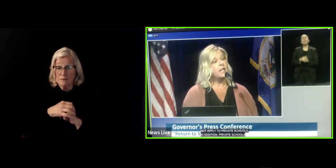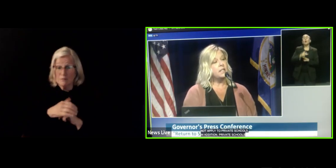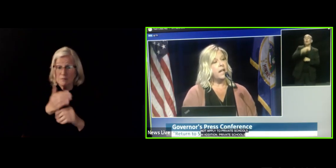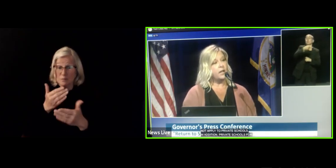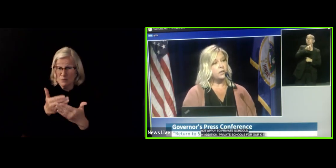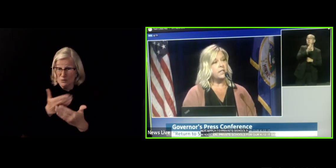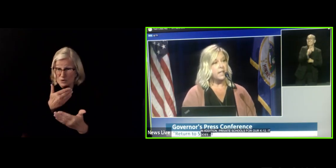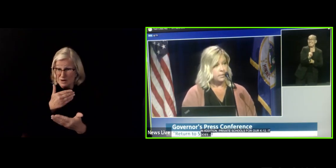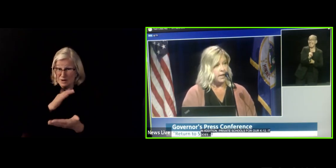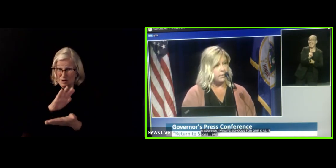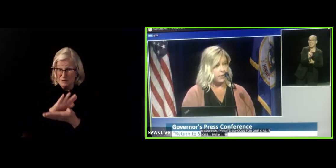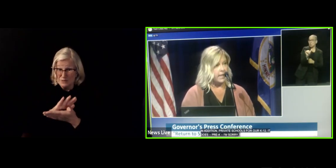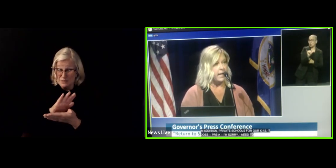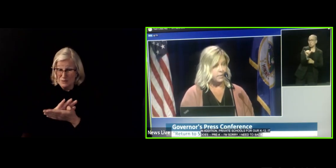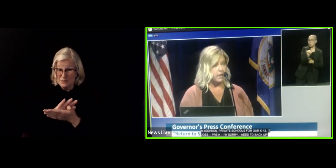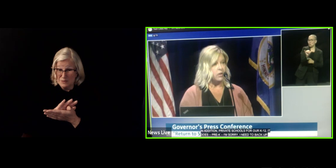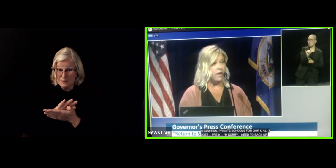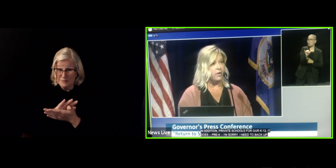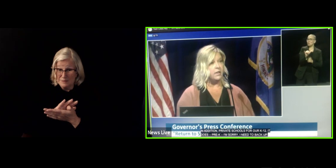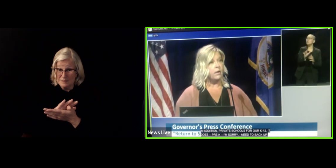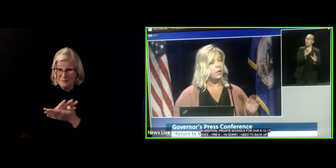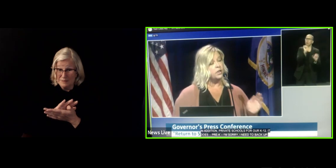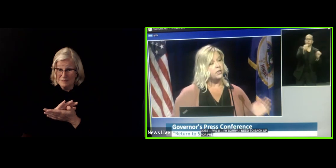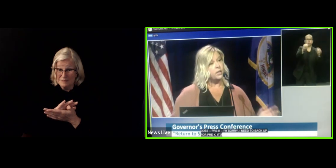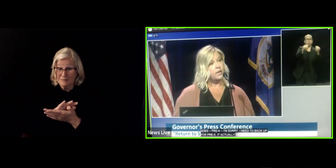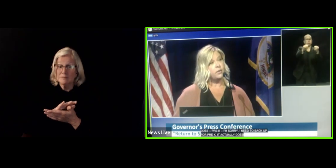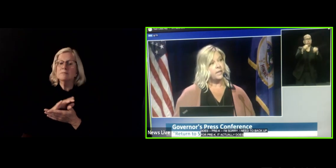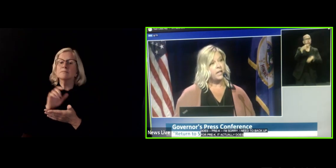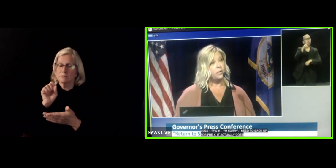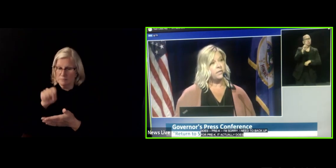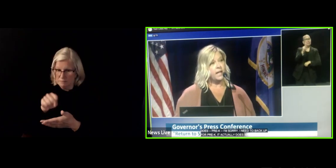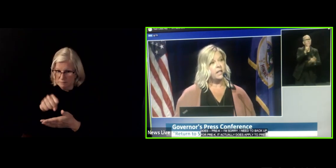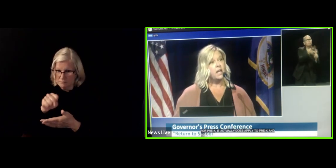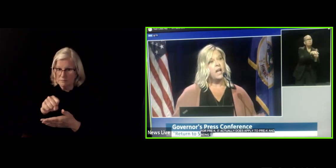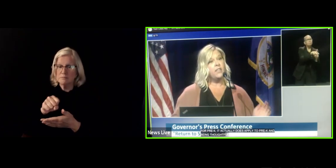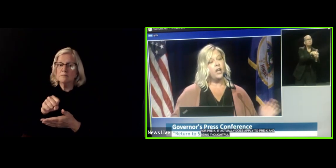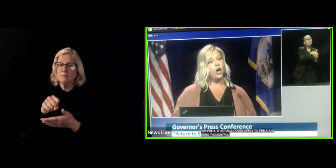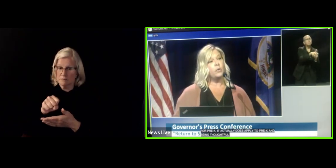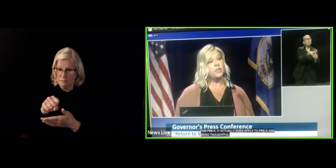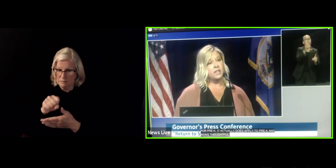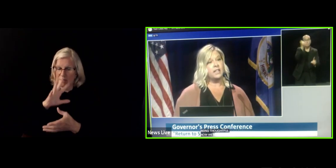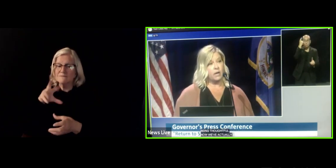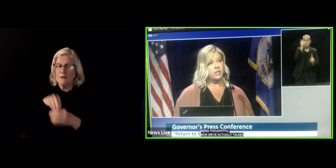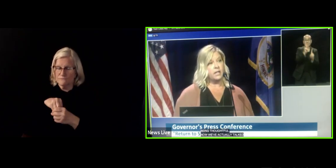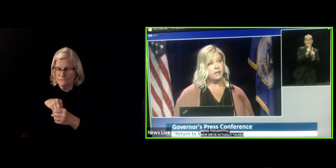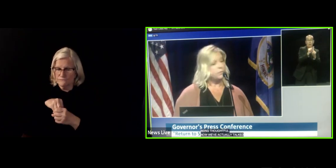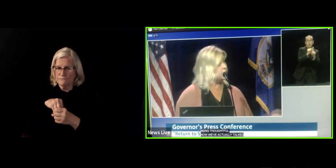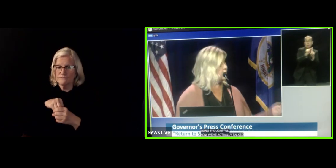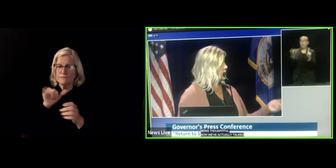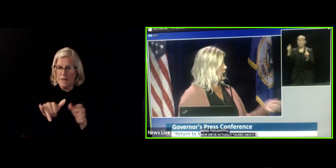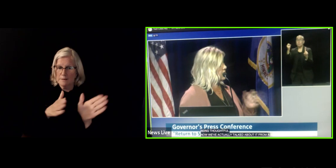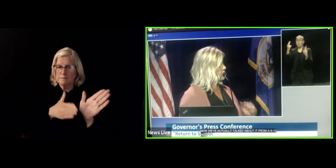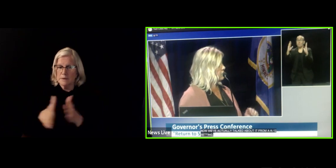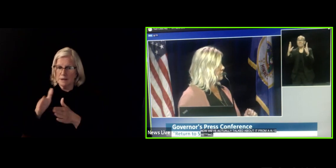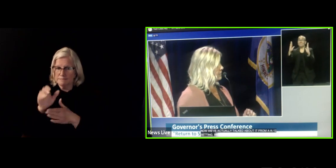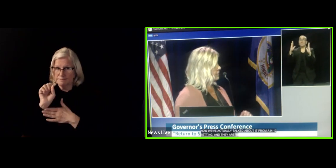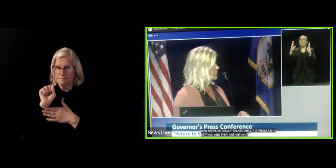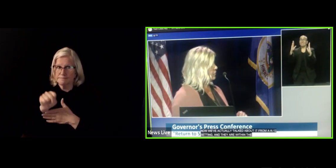it actually does apply to pre-K and being thoughtful. Now, we've actually talked about it from a K-12 setting, and they are within the county. Would you like to